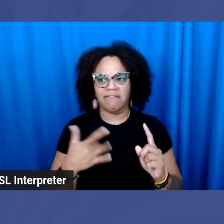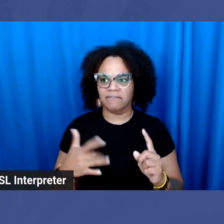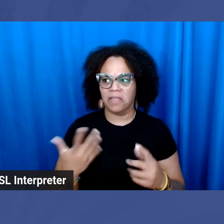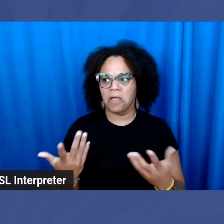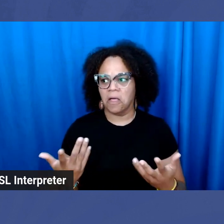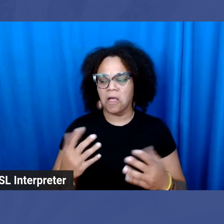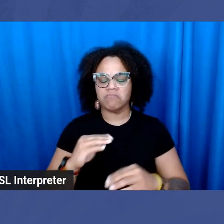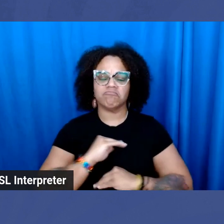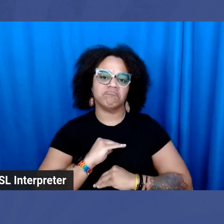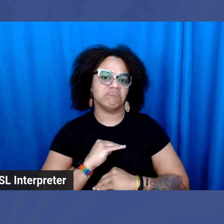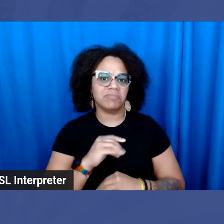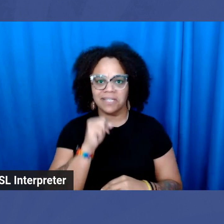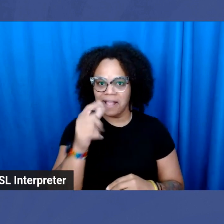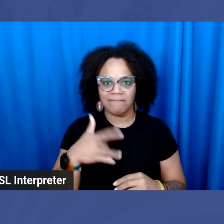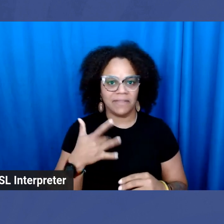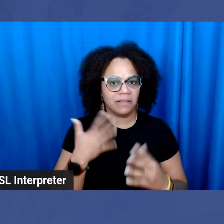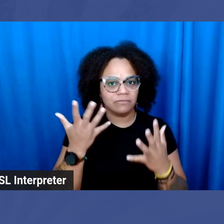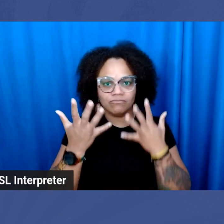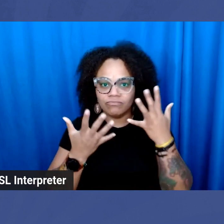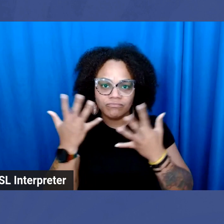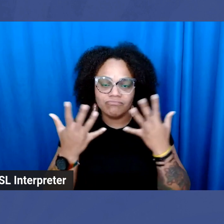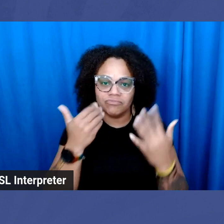said.